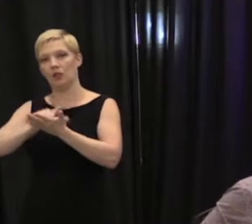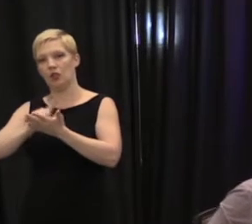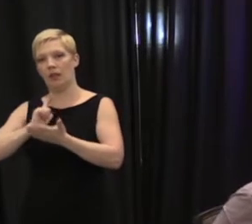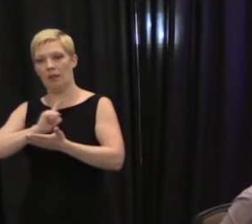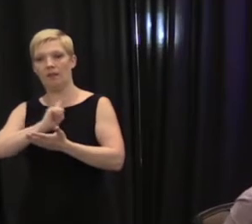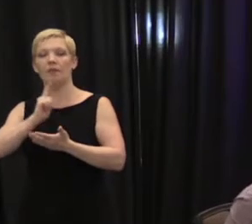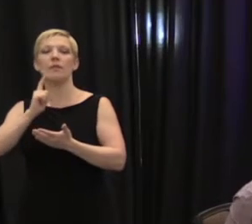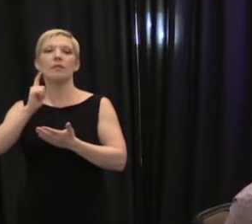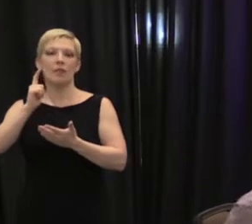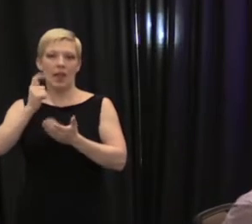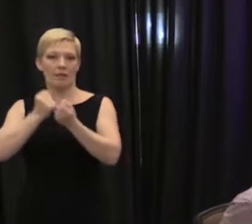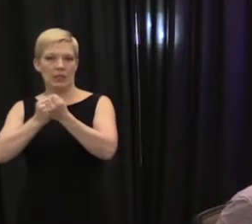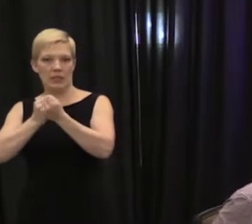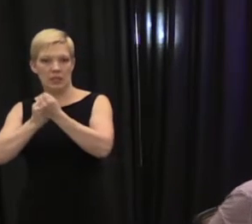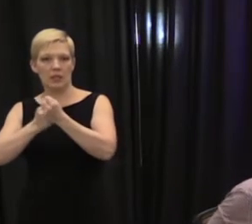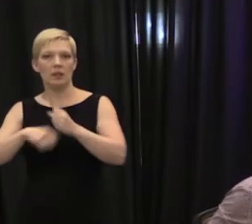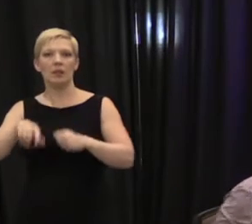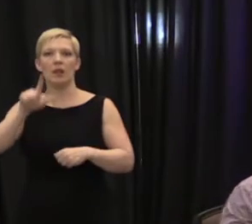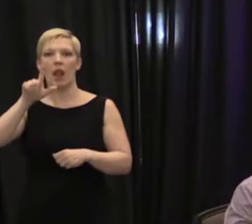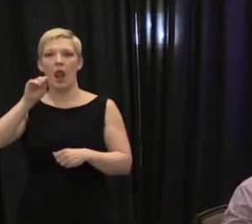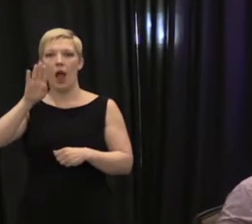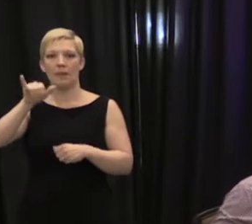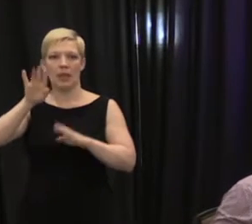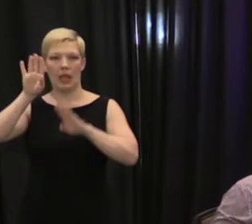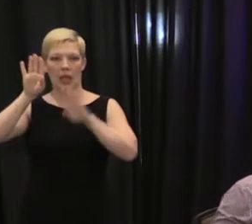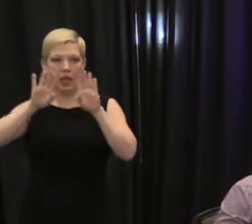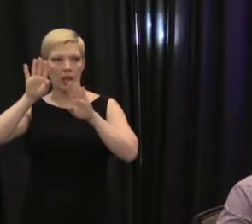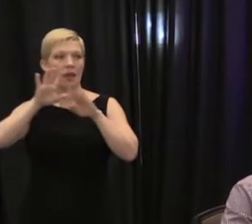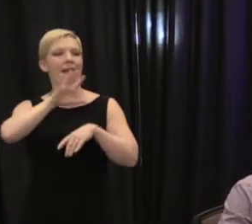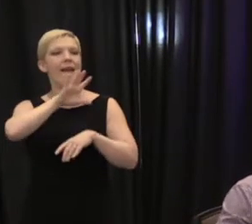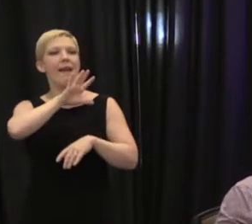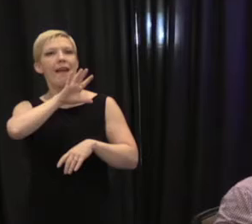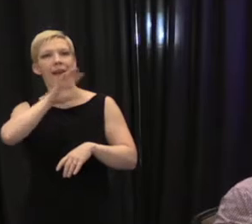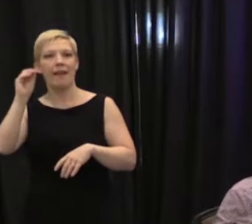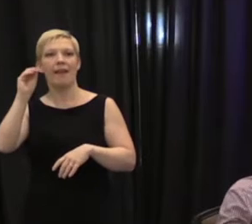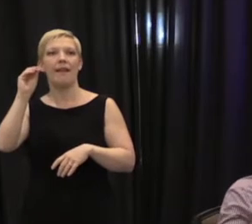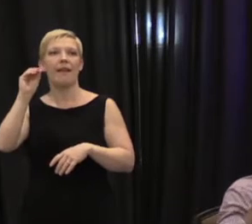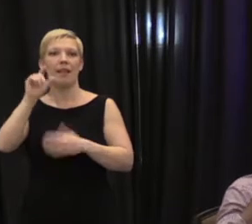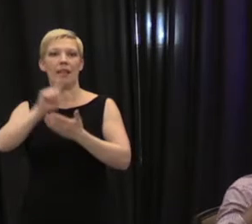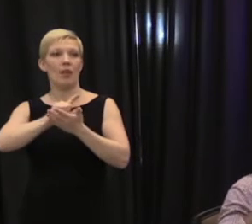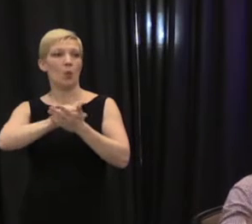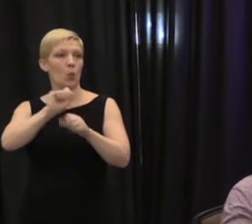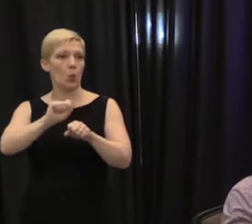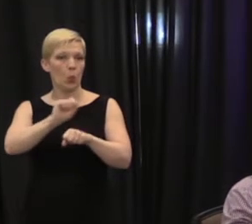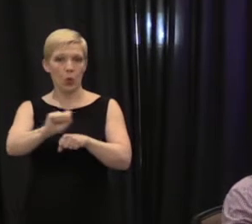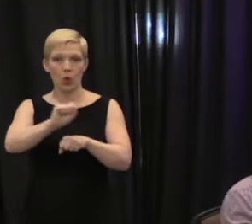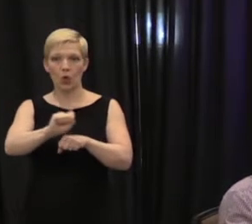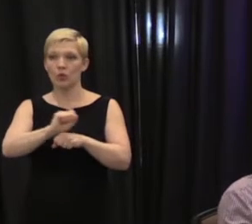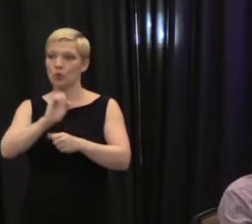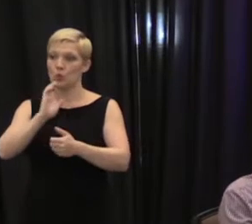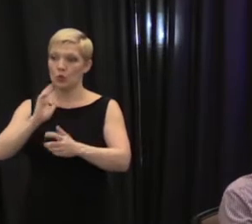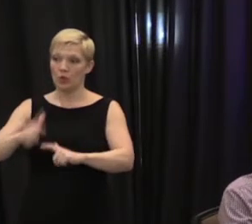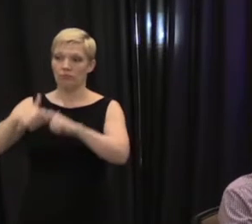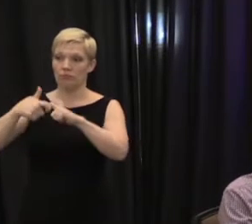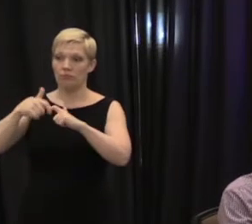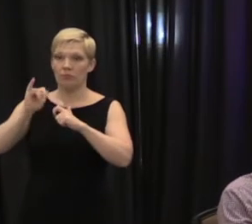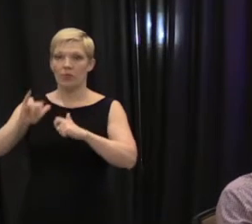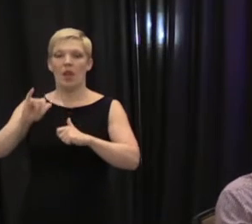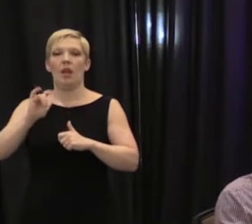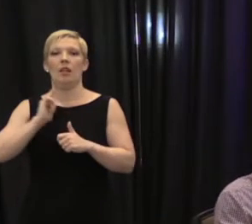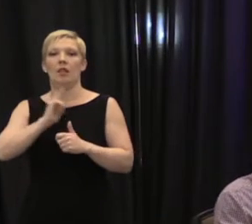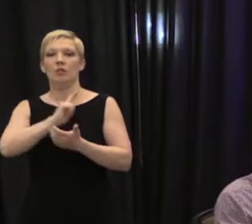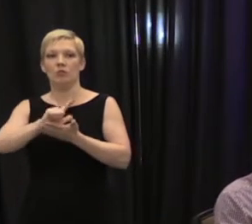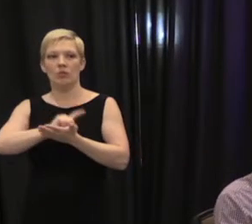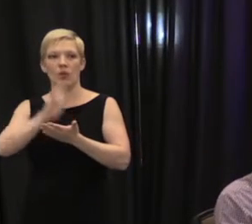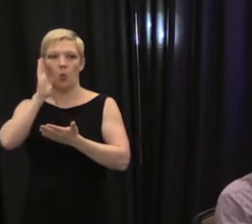advocacy, lobbying, and legal work, both to attempt to stop legislation that we believe would censor